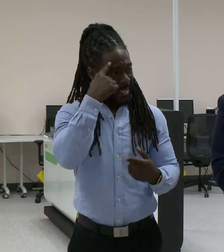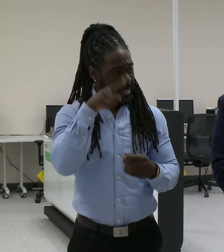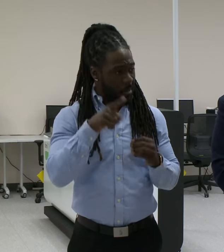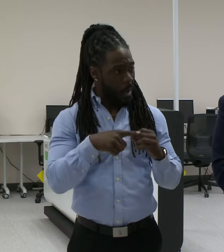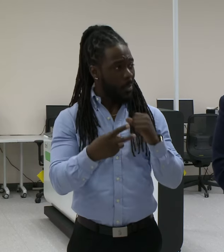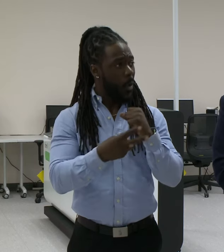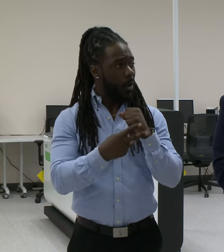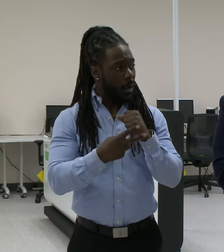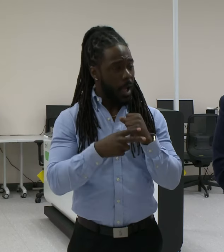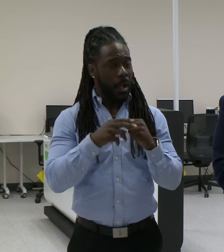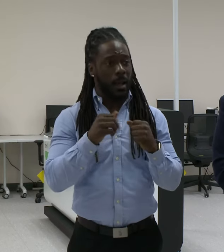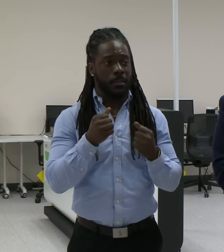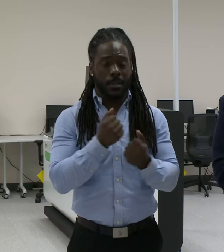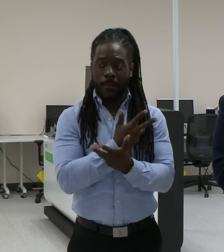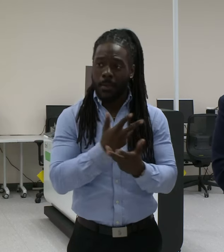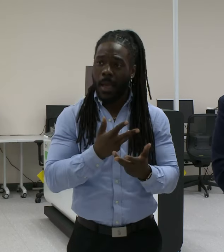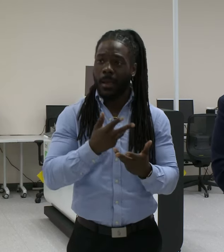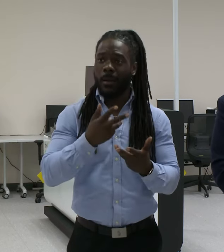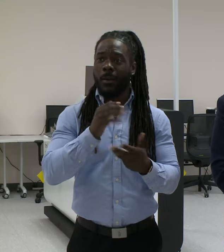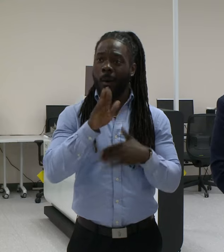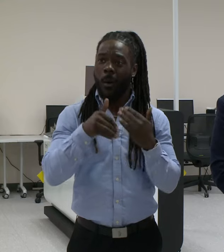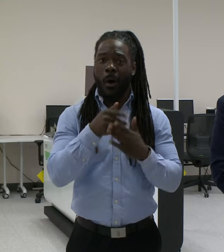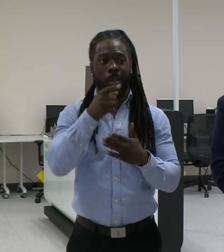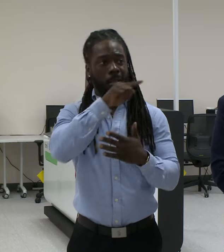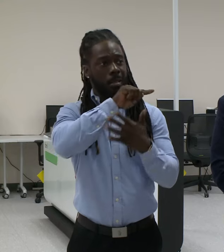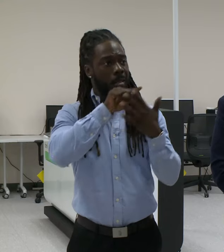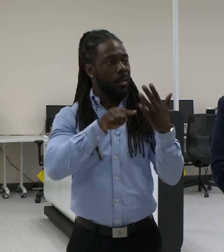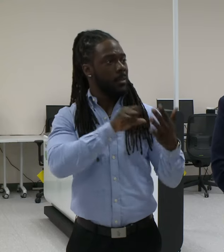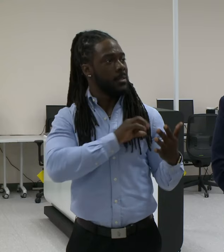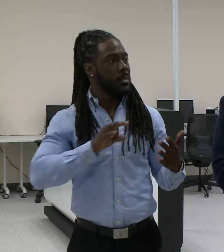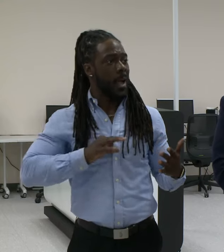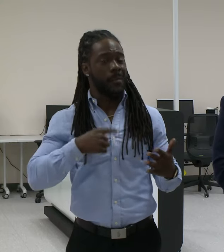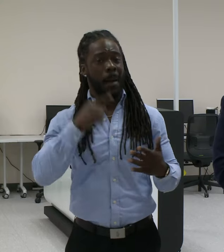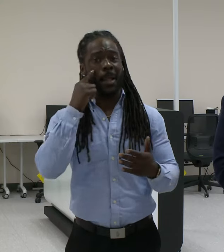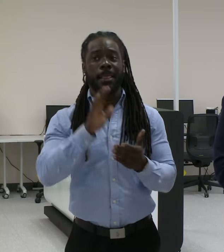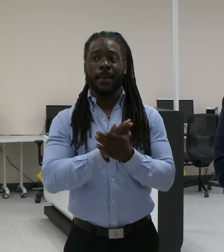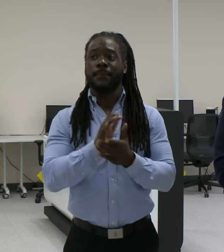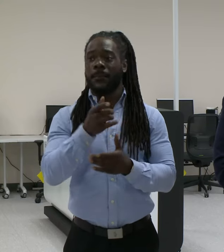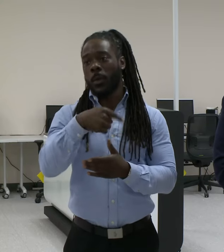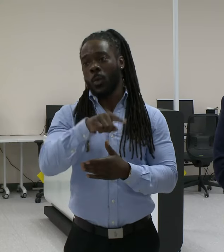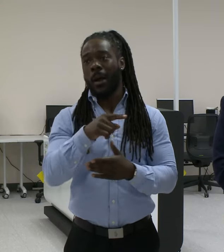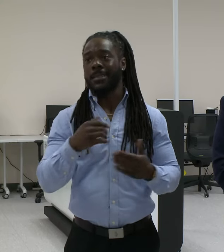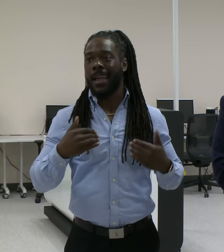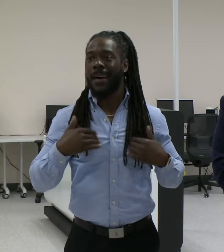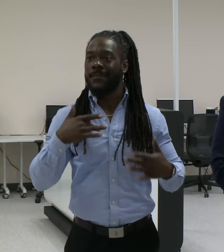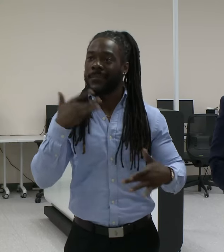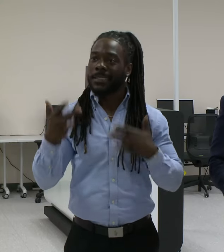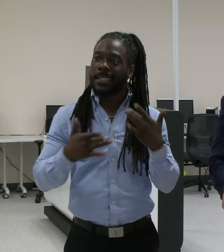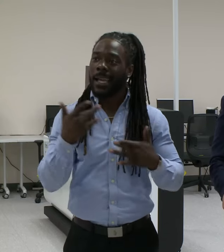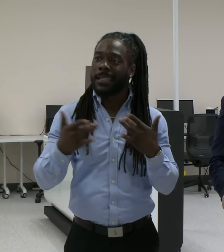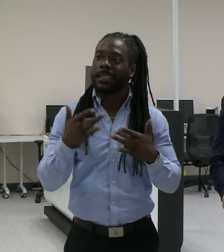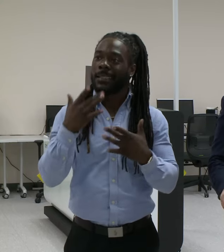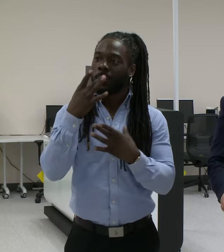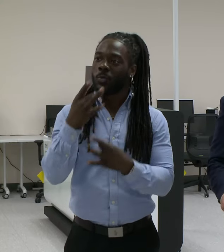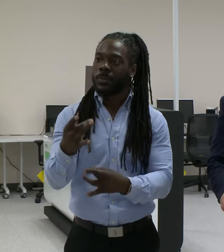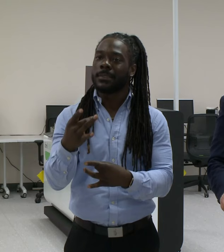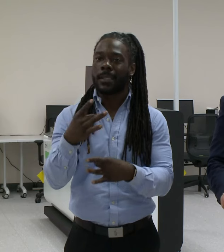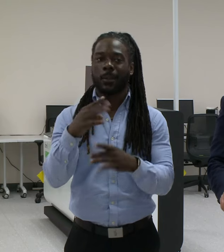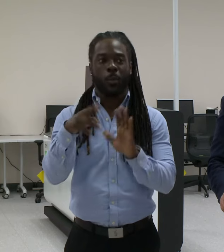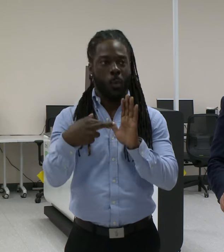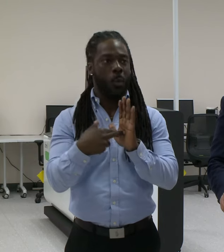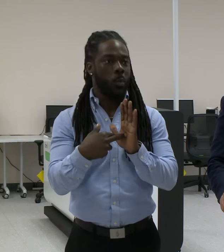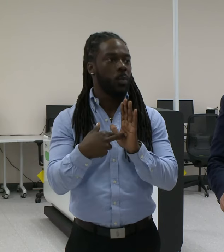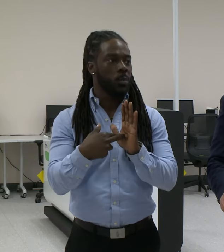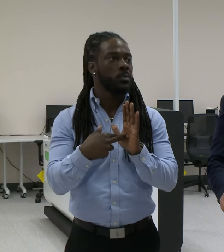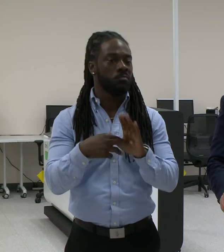archives and all of you who work at the archives, I really do believe you have really exciting and interesting roles to